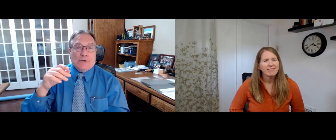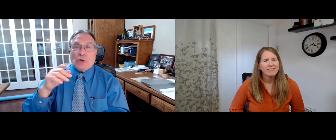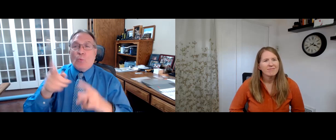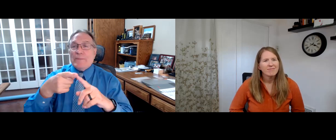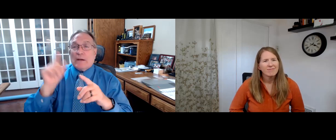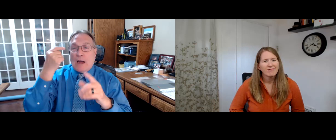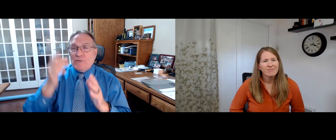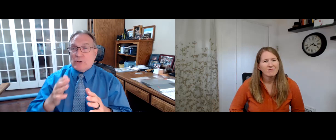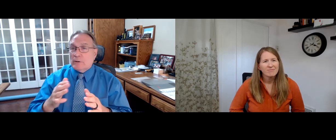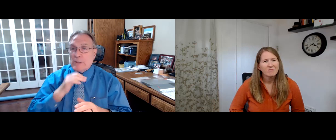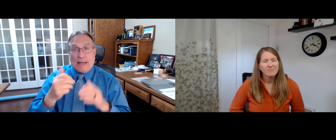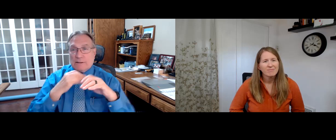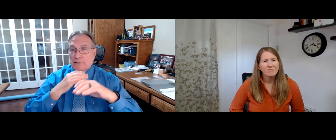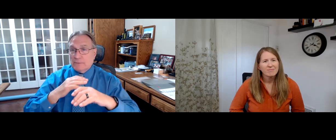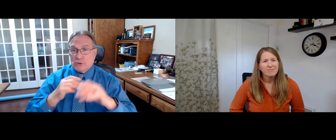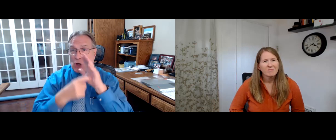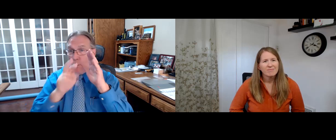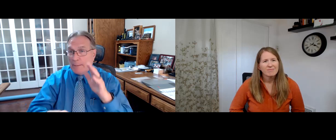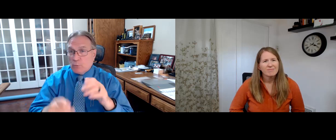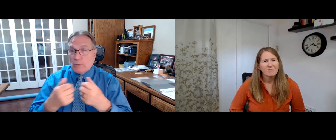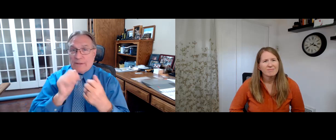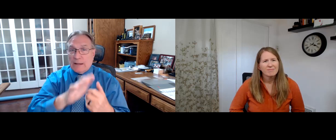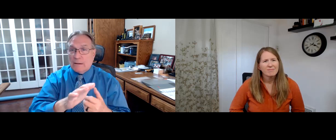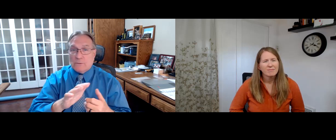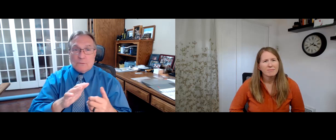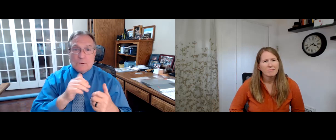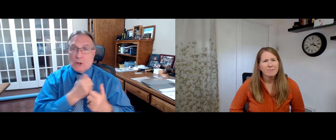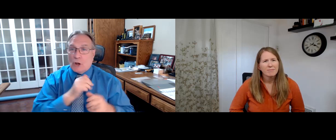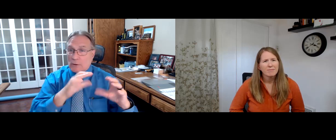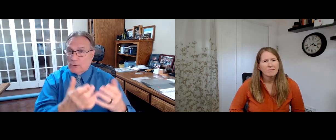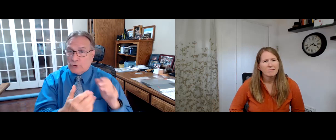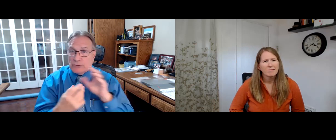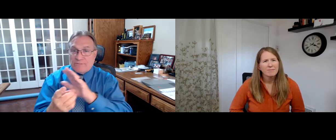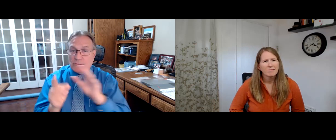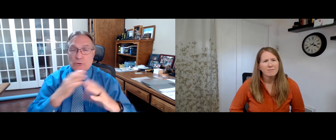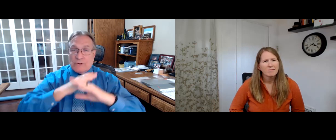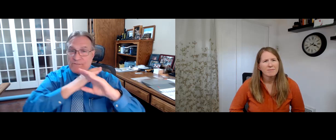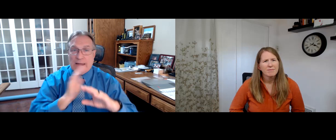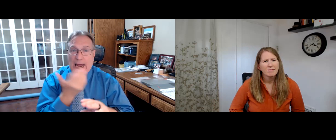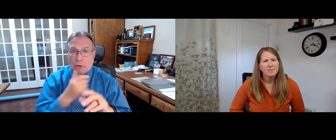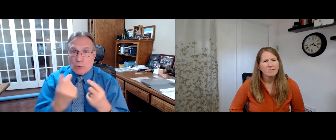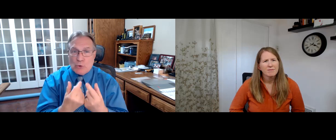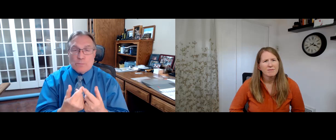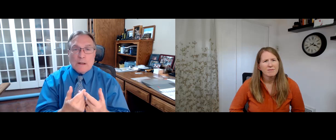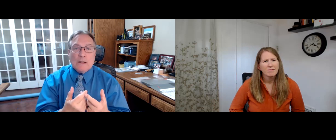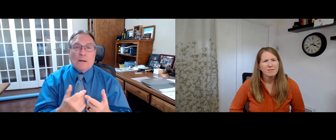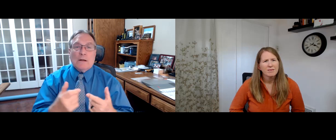So when the governor not show up with his to defend our group,